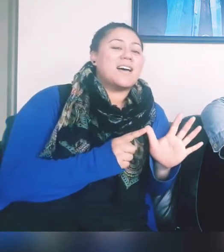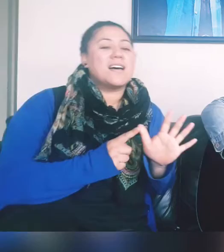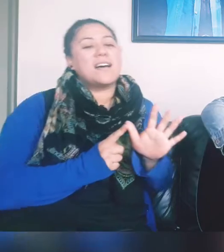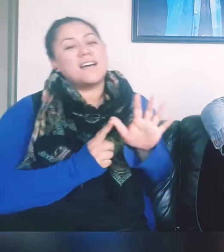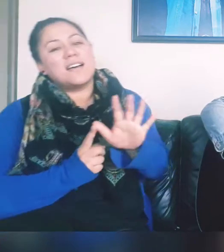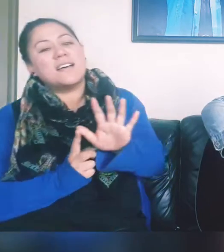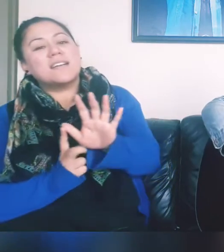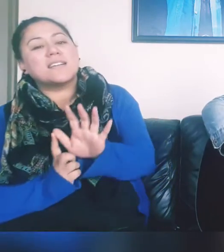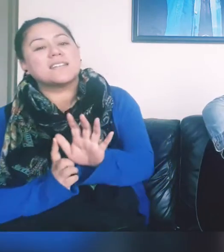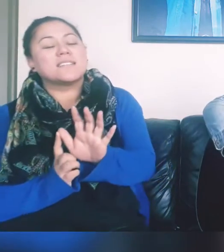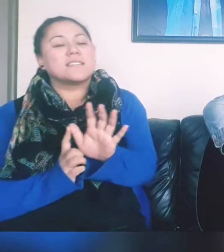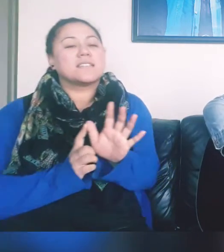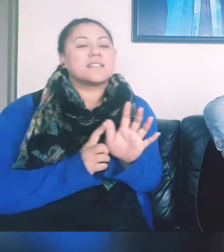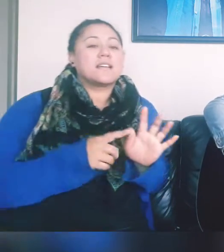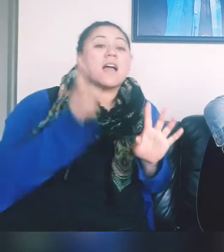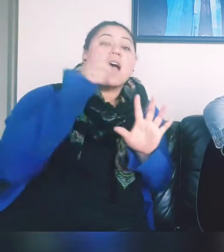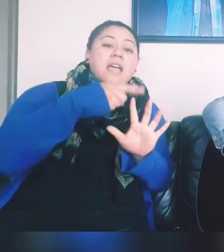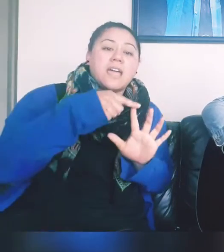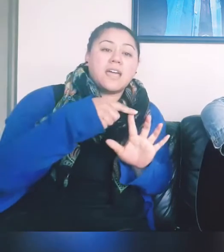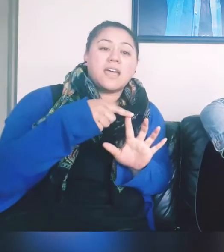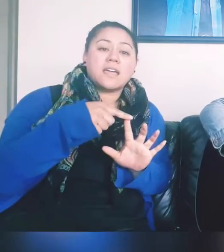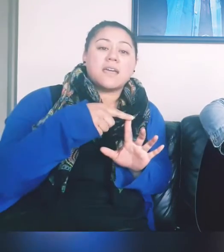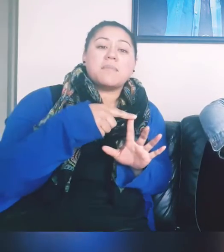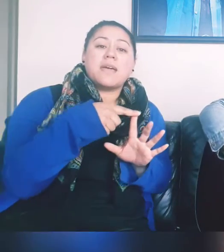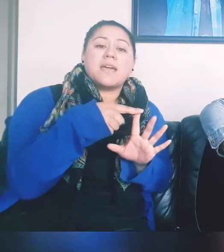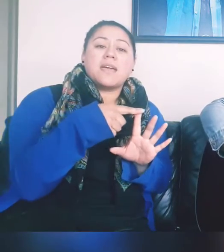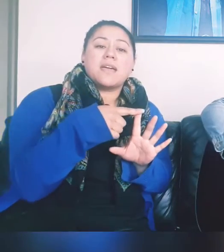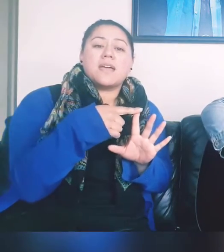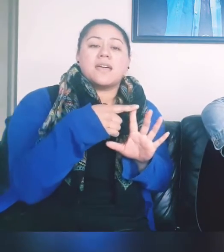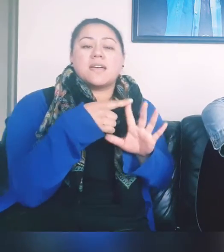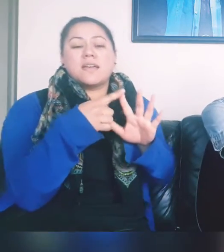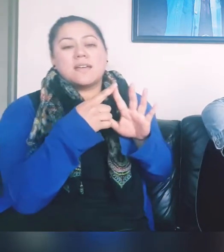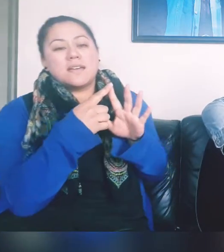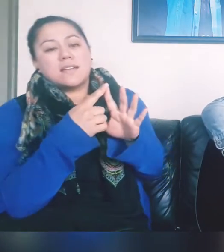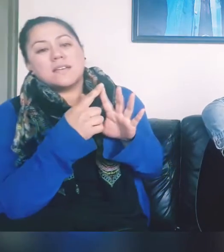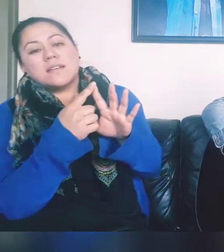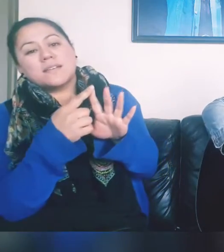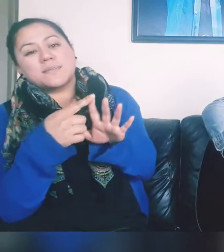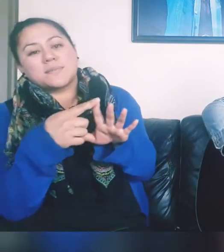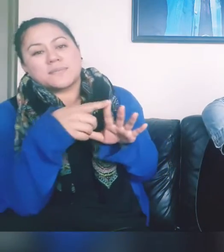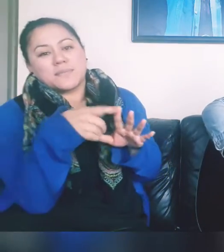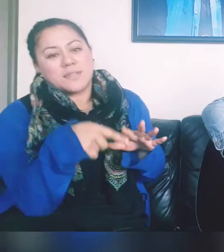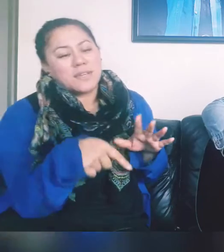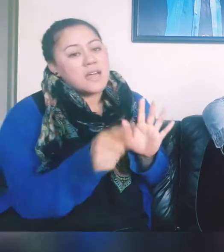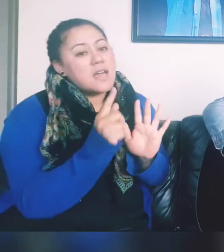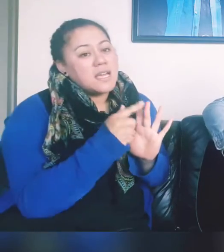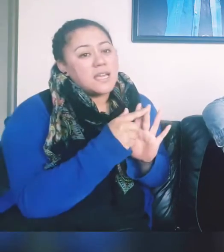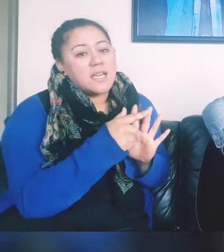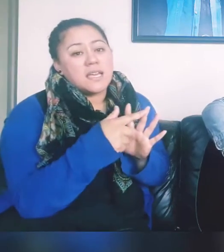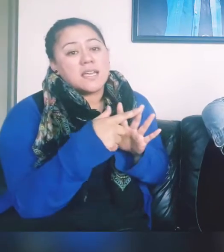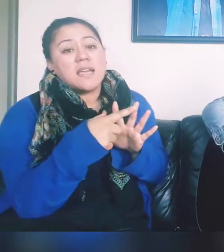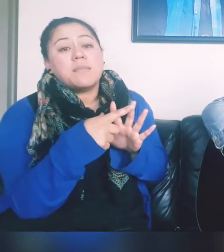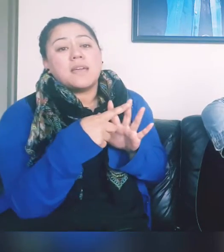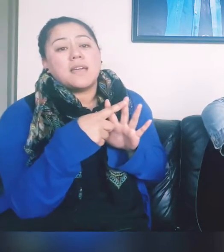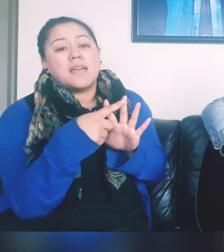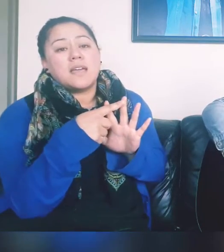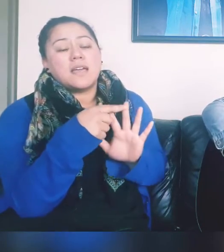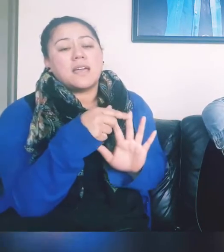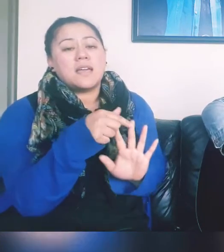Ahakama na para tawanga wha. Eheke me ne pere tewinge whe. Eheke me